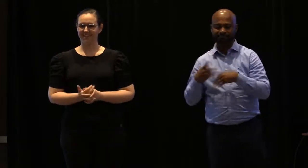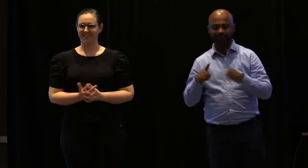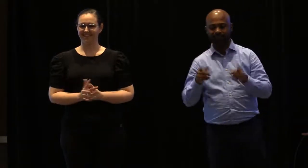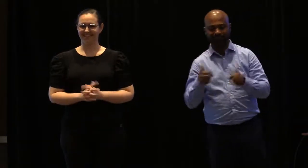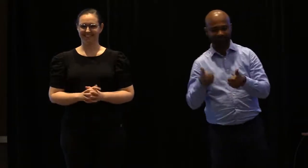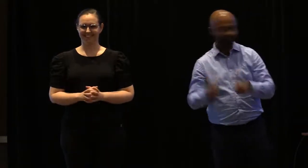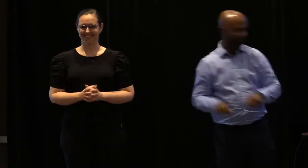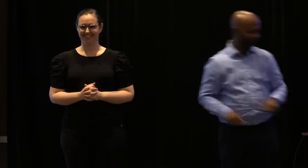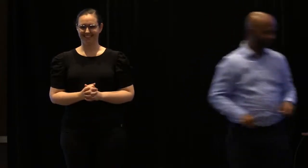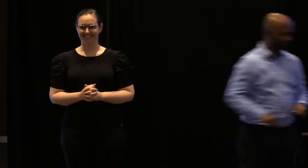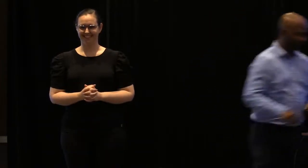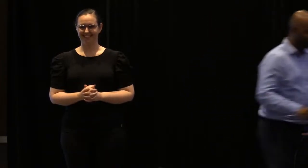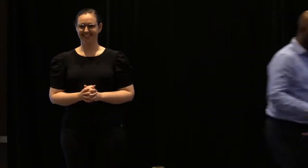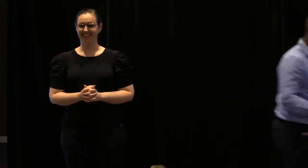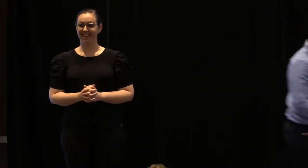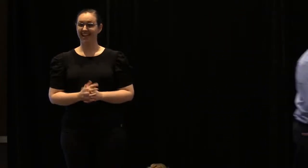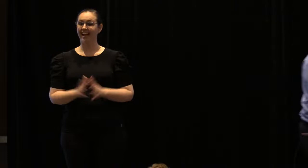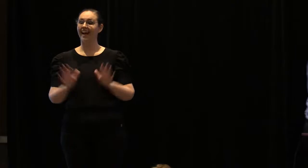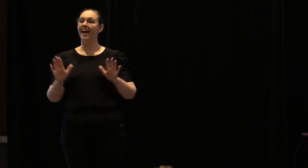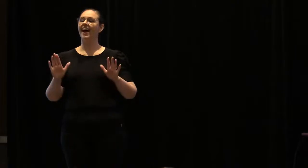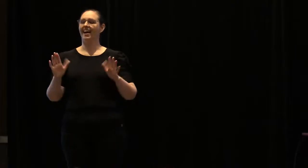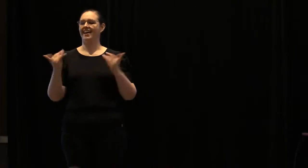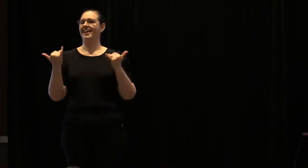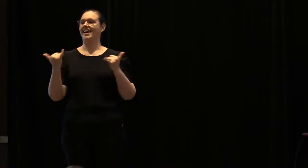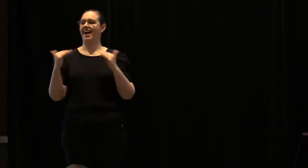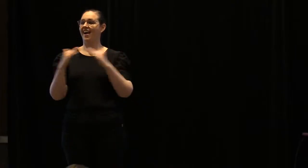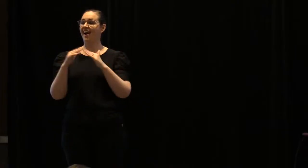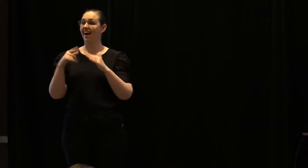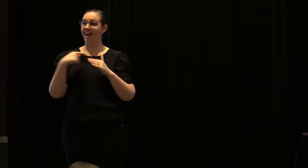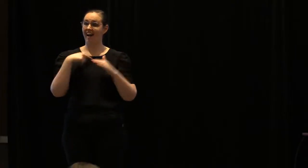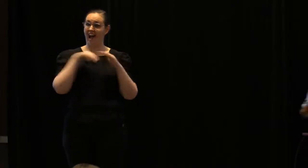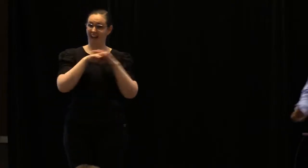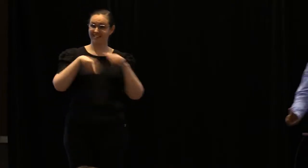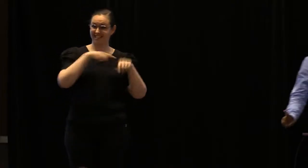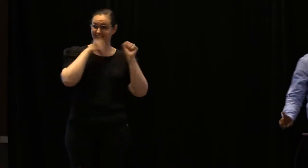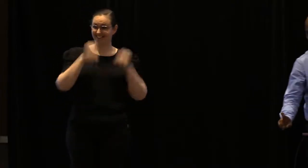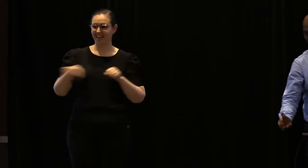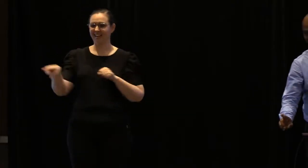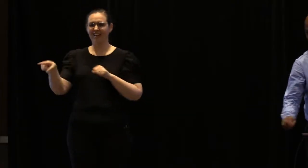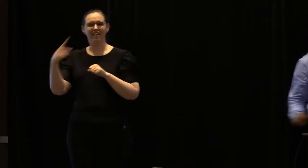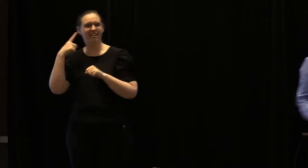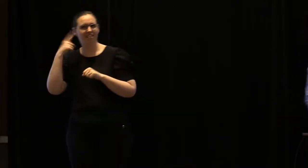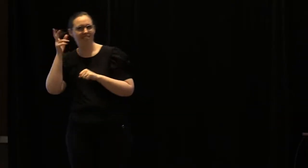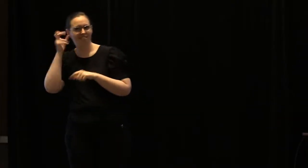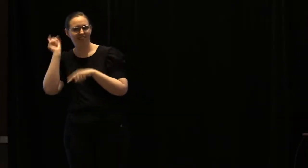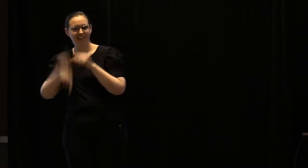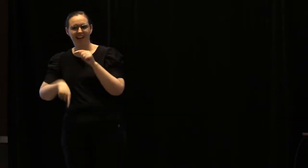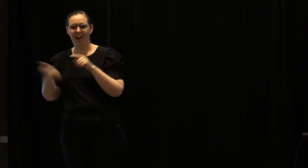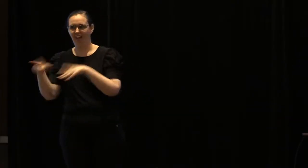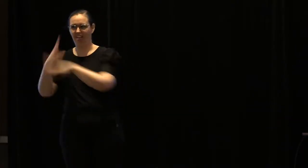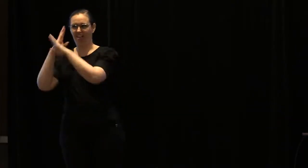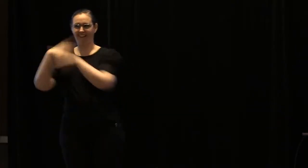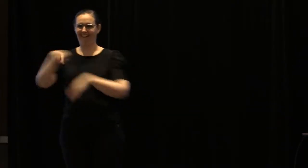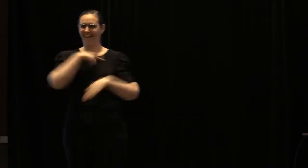Well, there we are. We had to remove the barriers for the hearing people as well. That mic was giving us some trouble. We had to switch out.